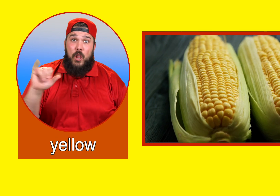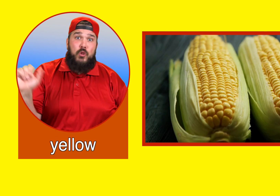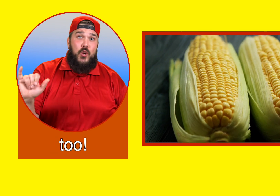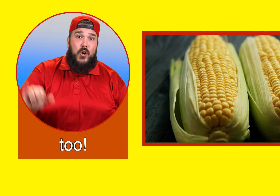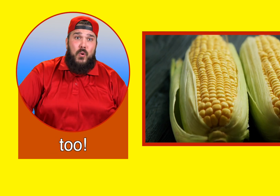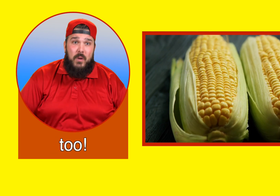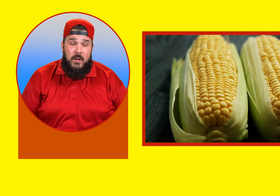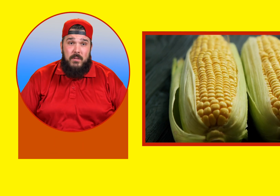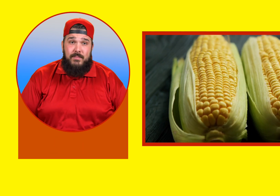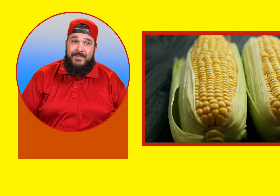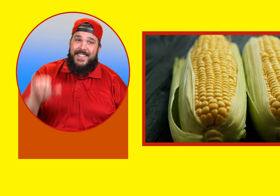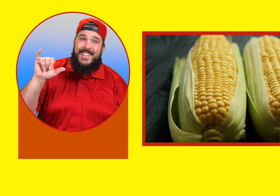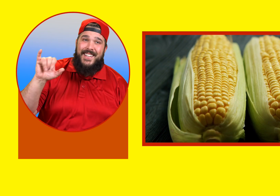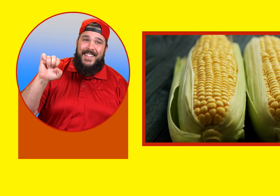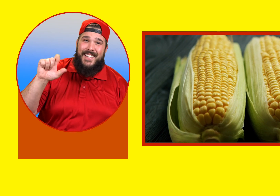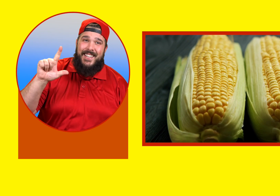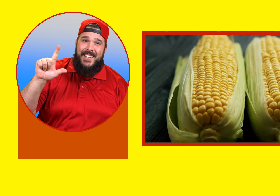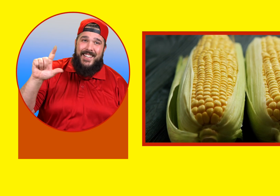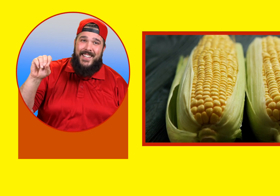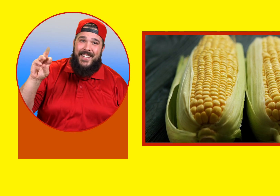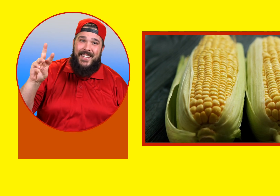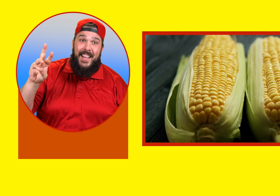is yellow too.